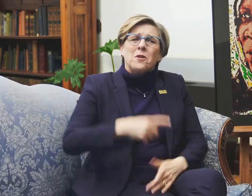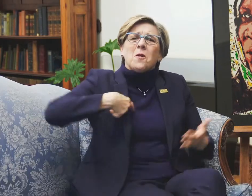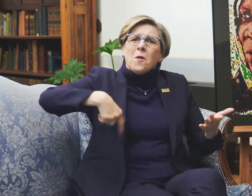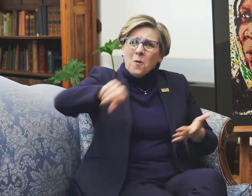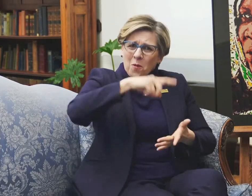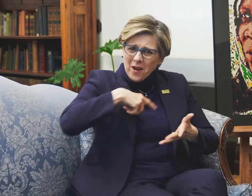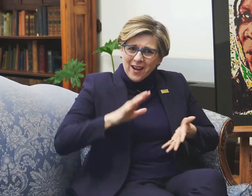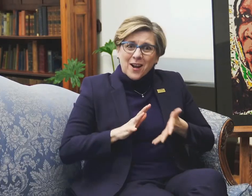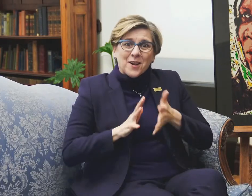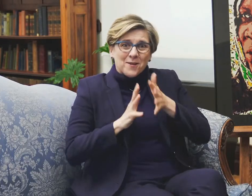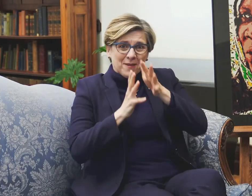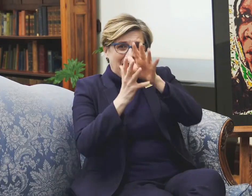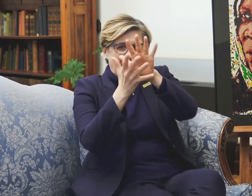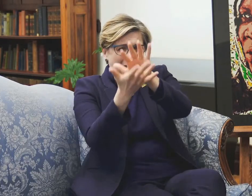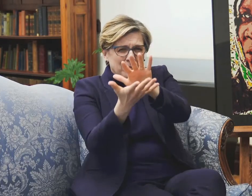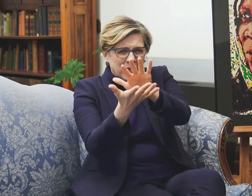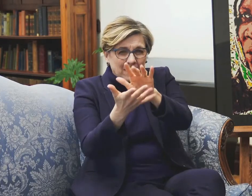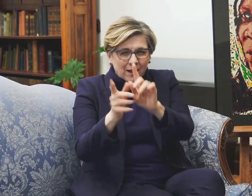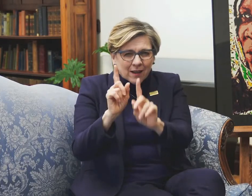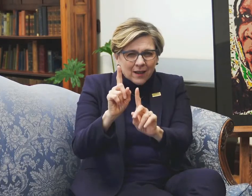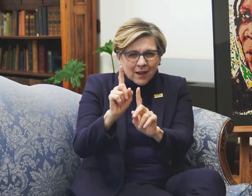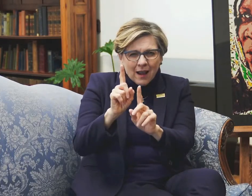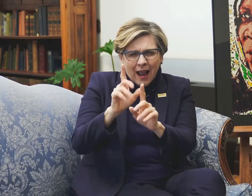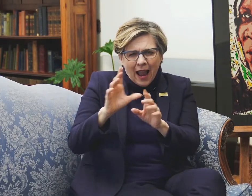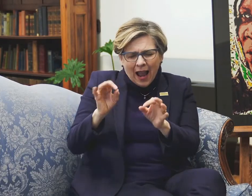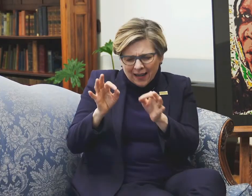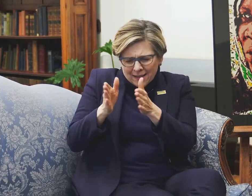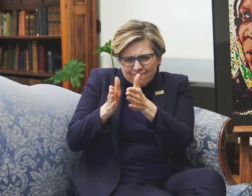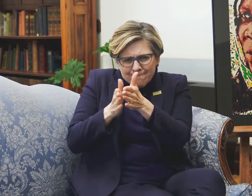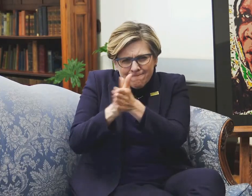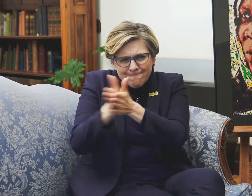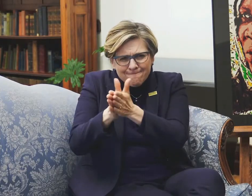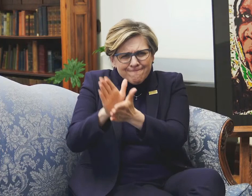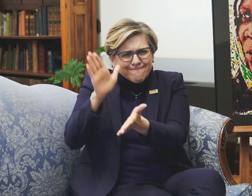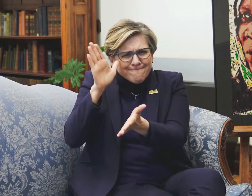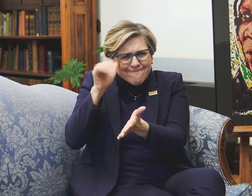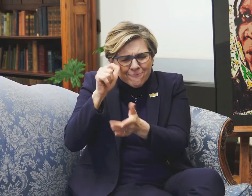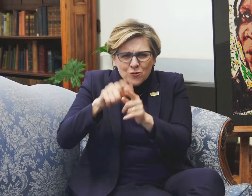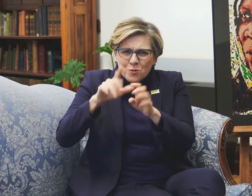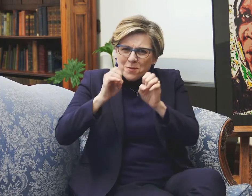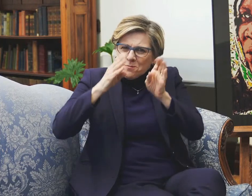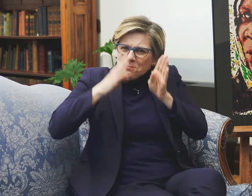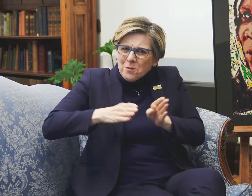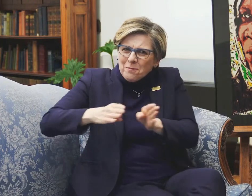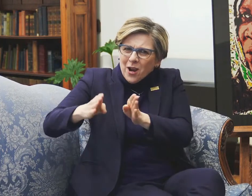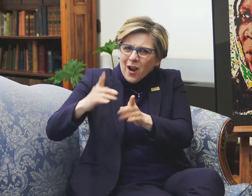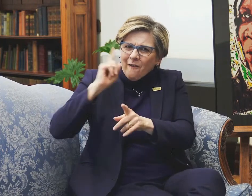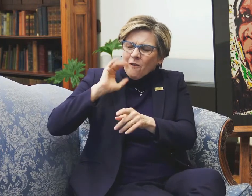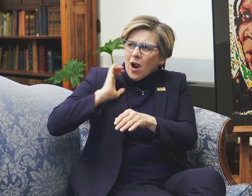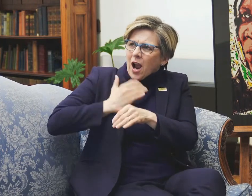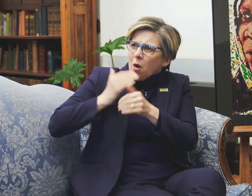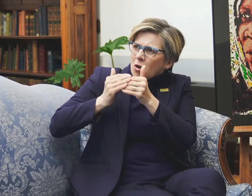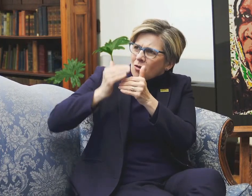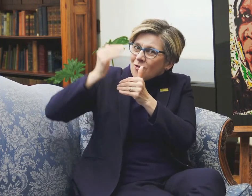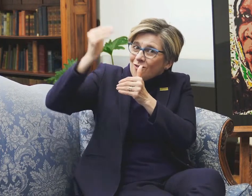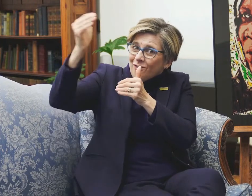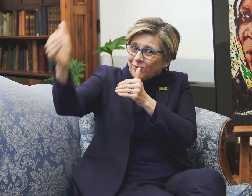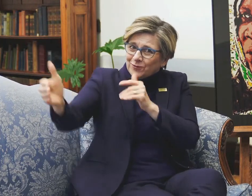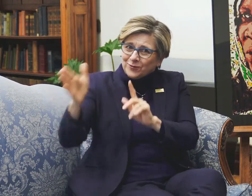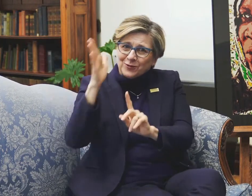We are becoming and remain eagerly determined to be prepared for the long-term future and vitality